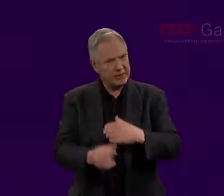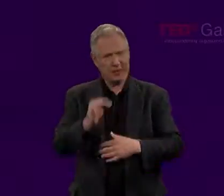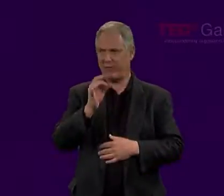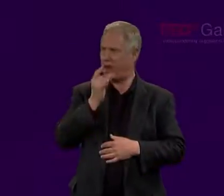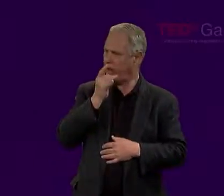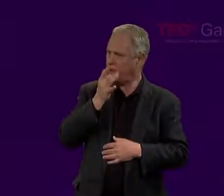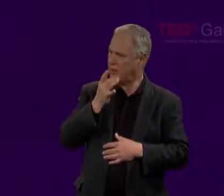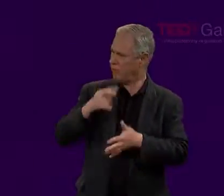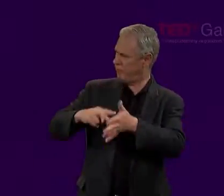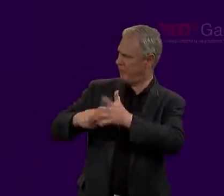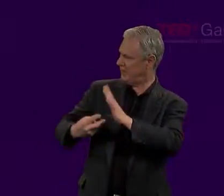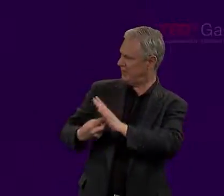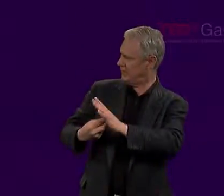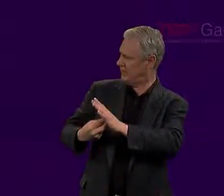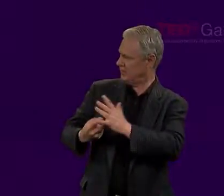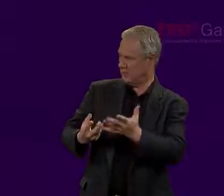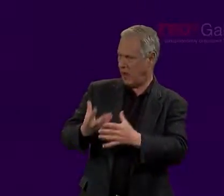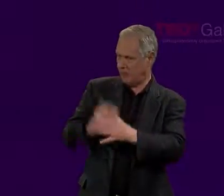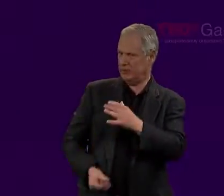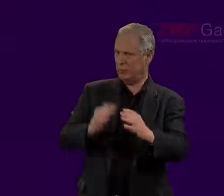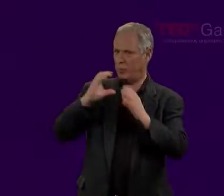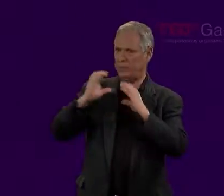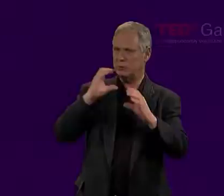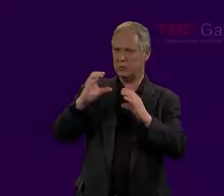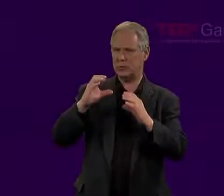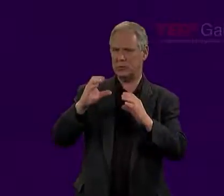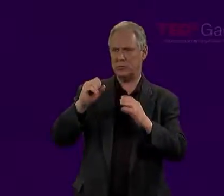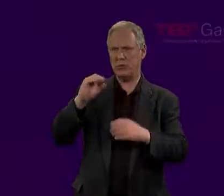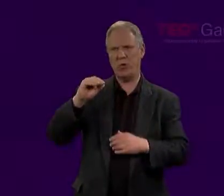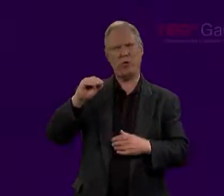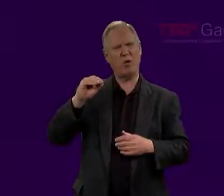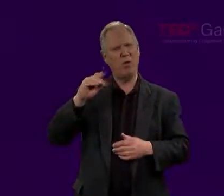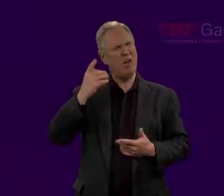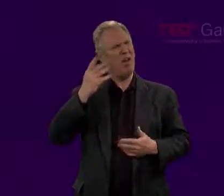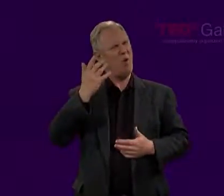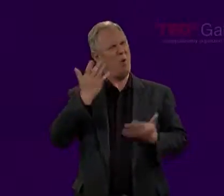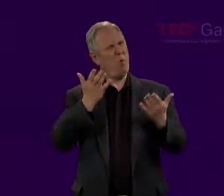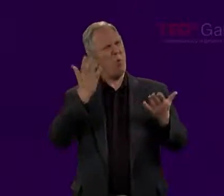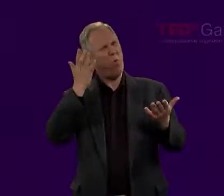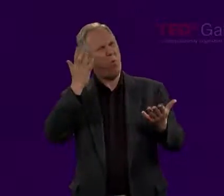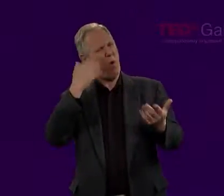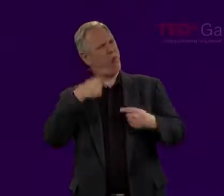It's a very different. Light means communication.